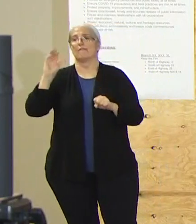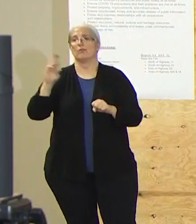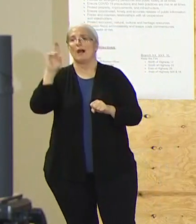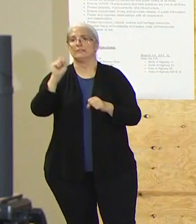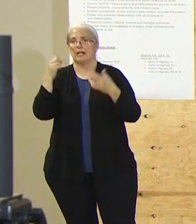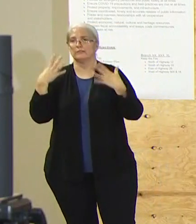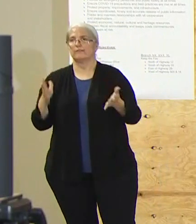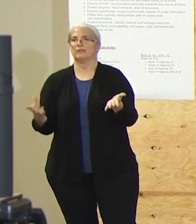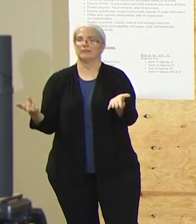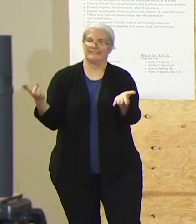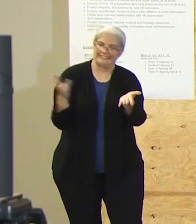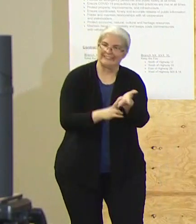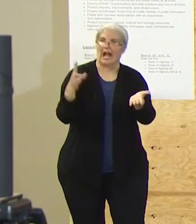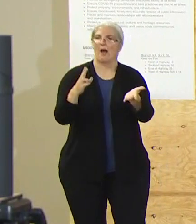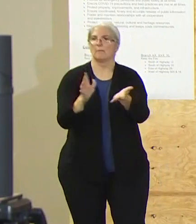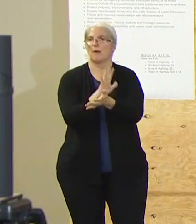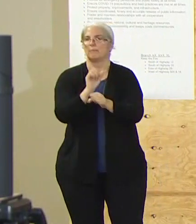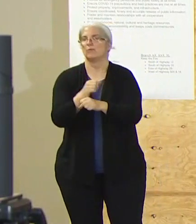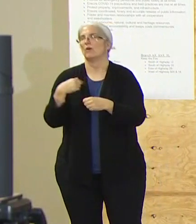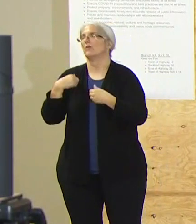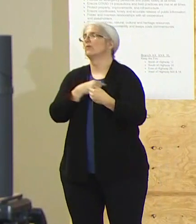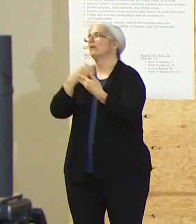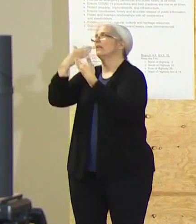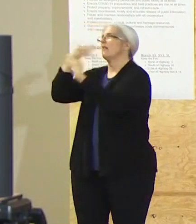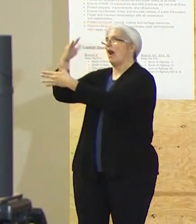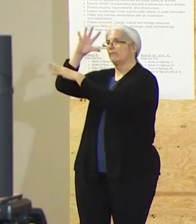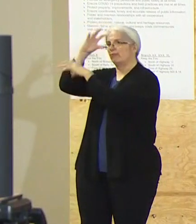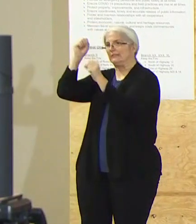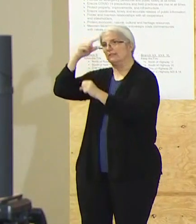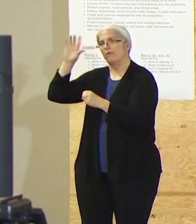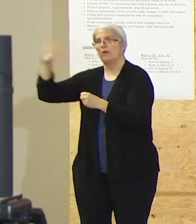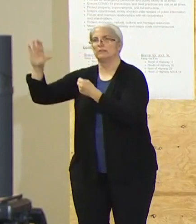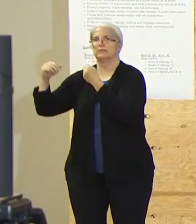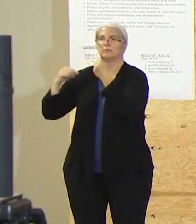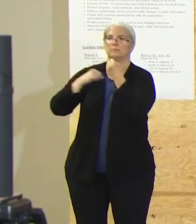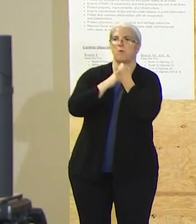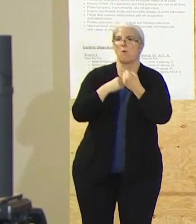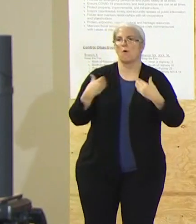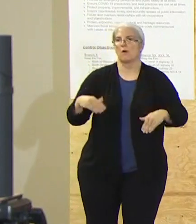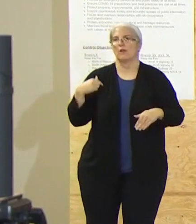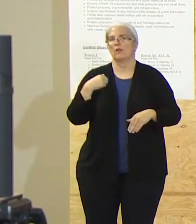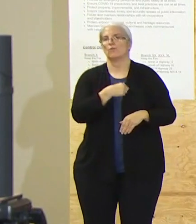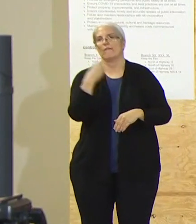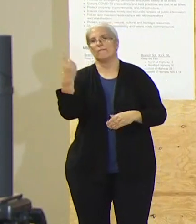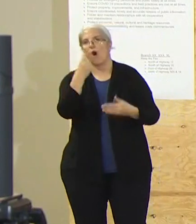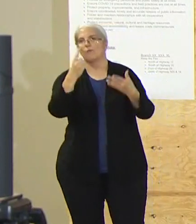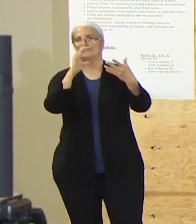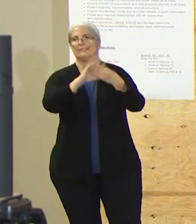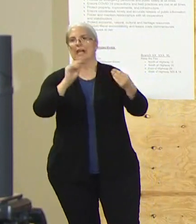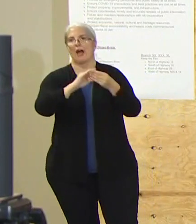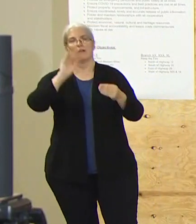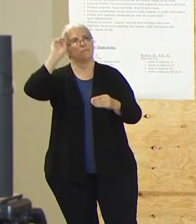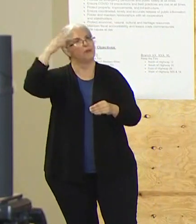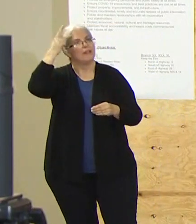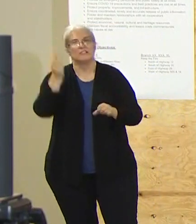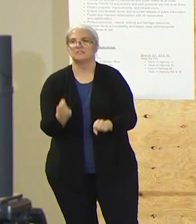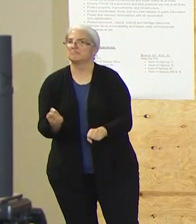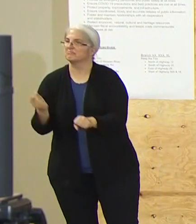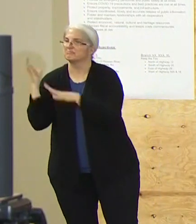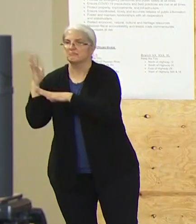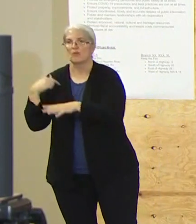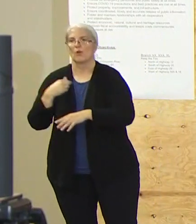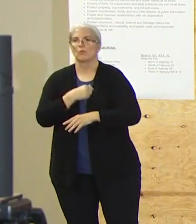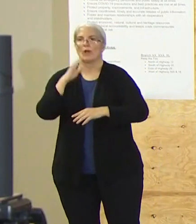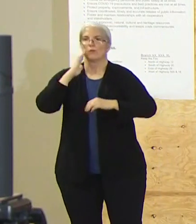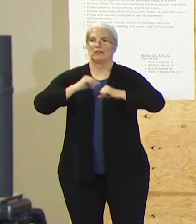for that support as well. We've always said this, no politics in this space. We'll defend ourselves, we'll defend our values, and we'll defend